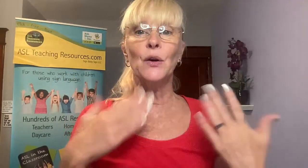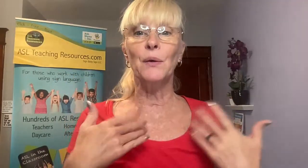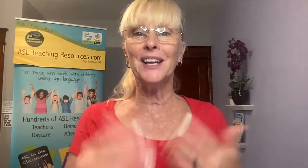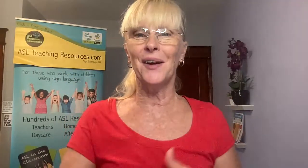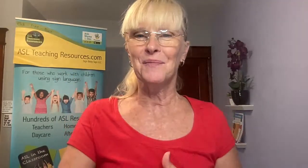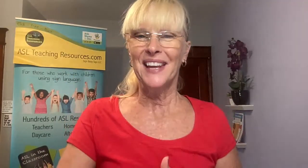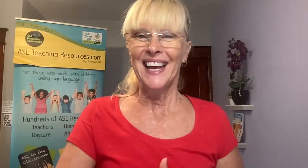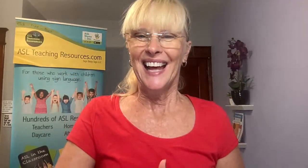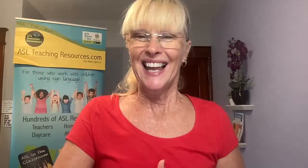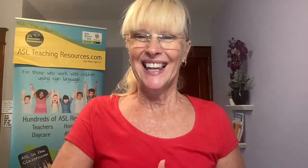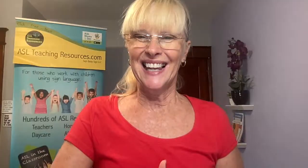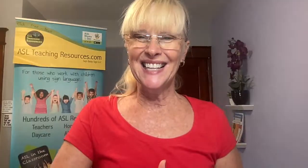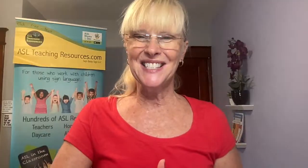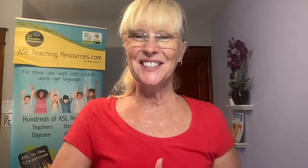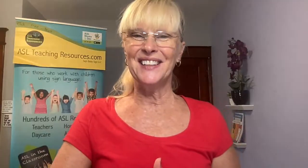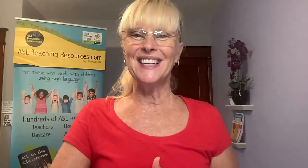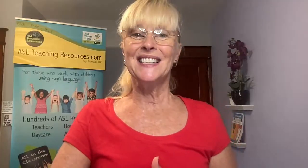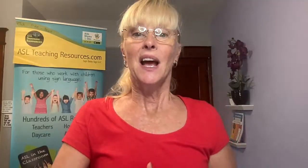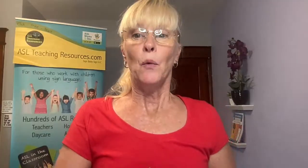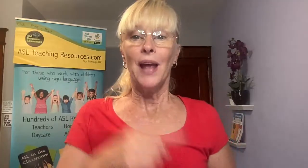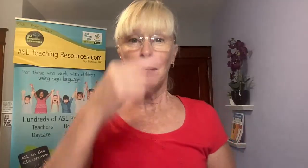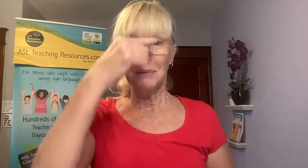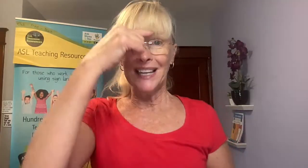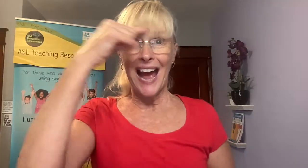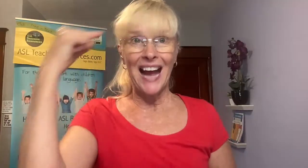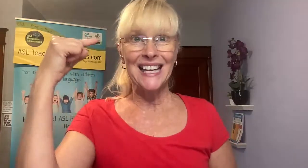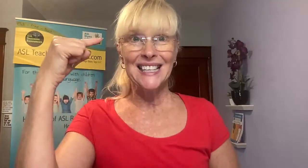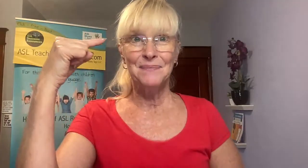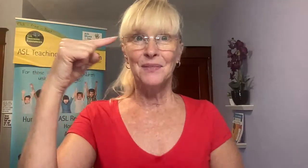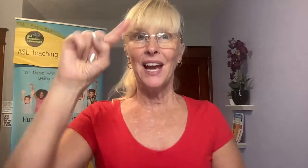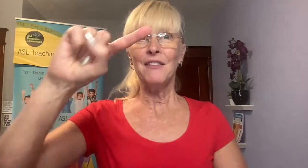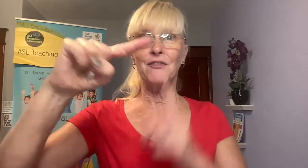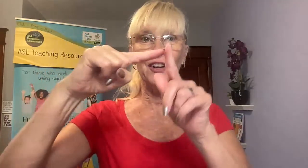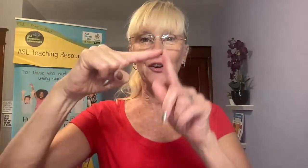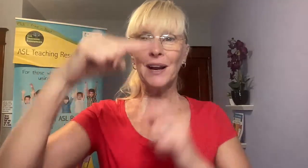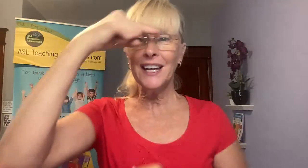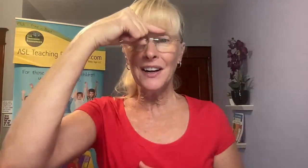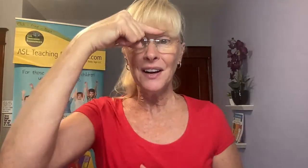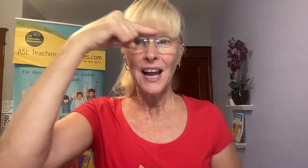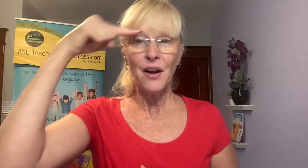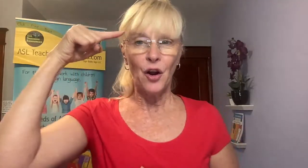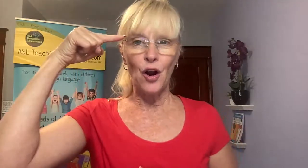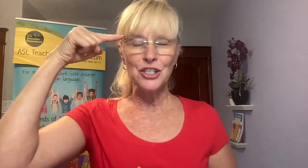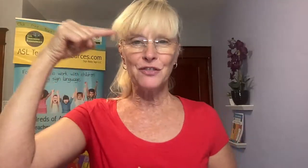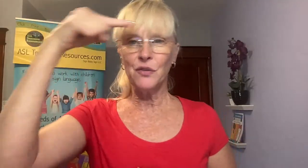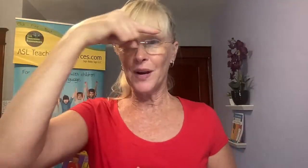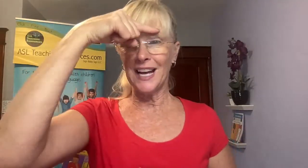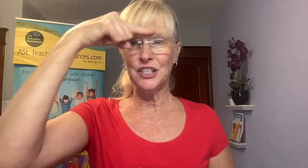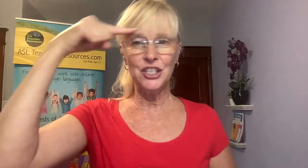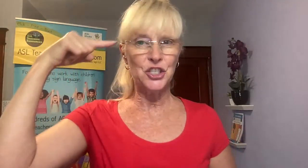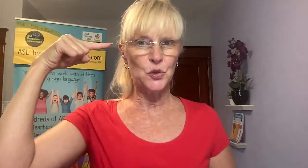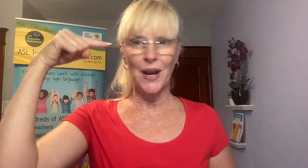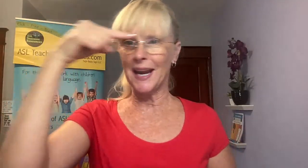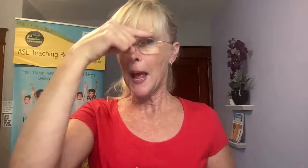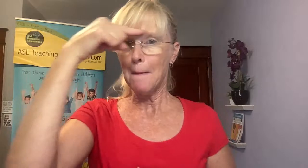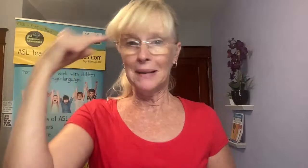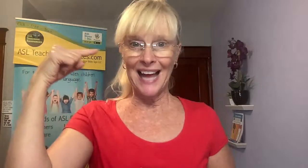we go. Let's do this. We have black. Okay, finger right here, cross your forehead, just straight.